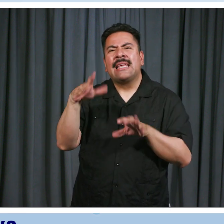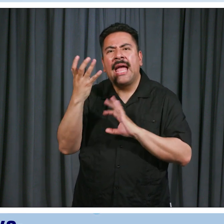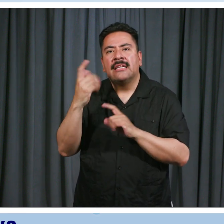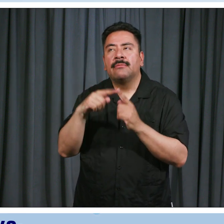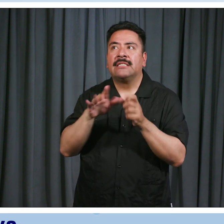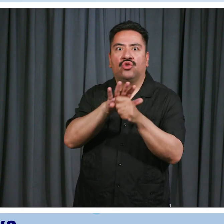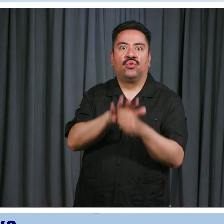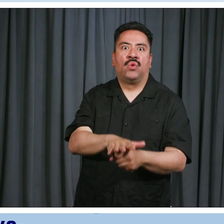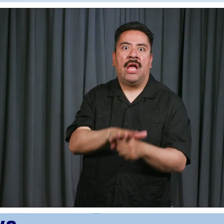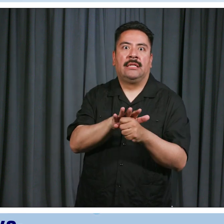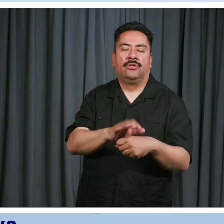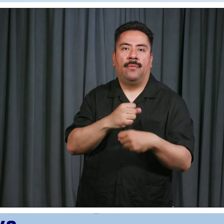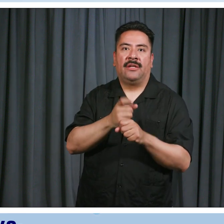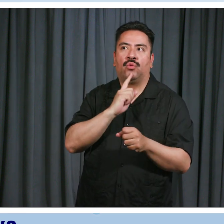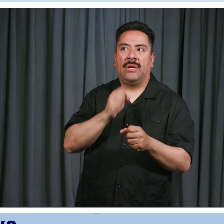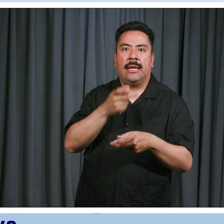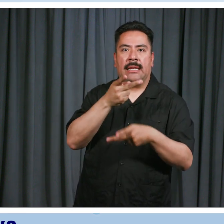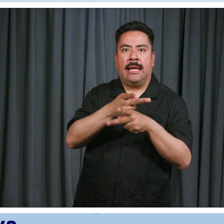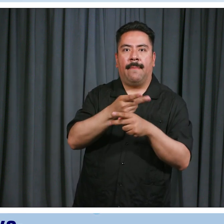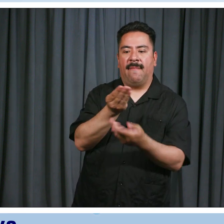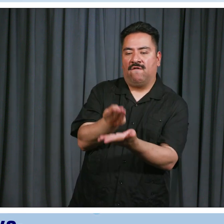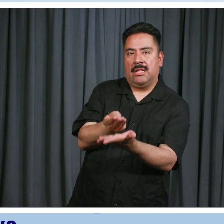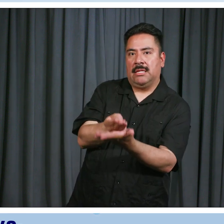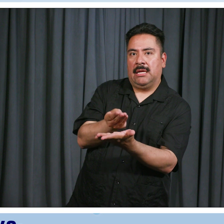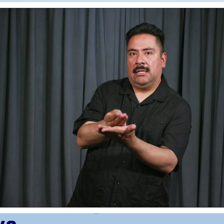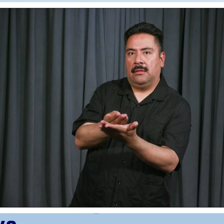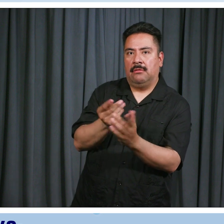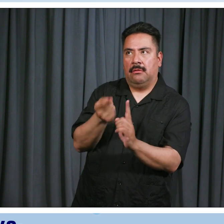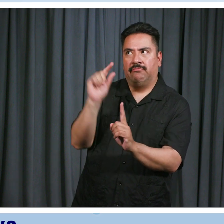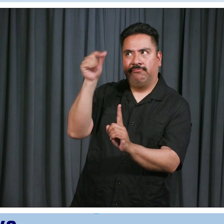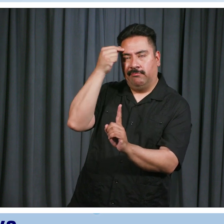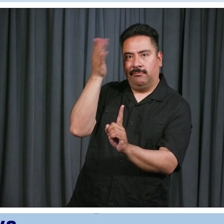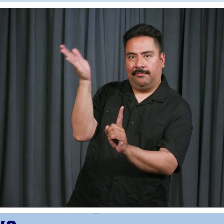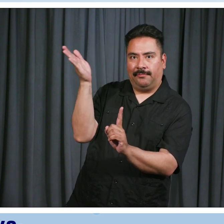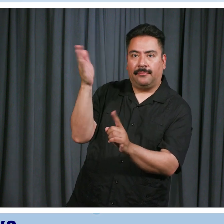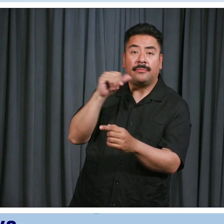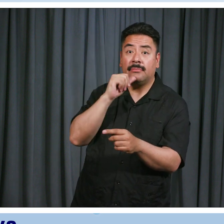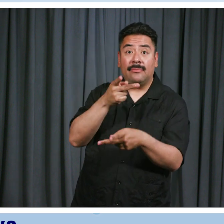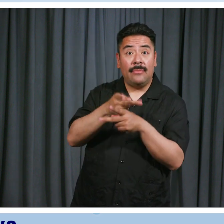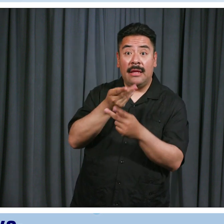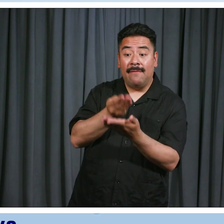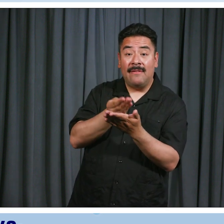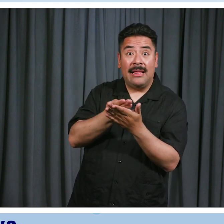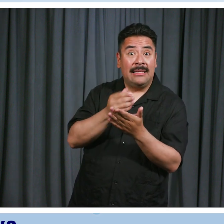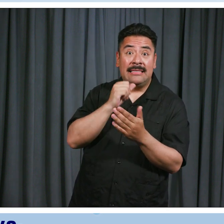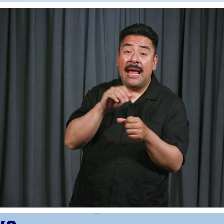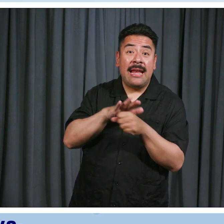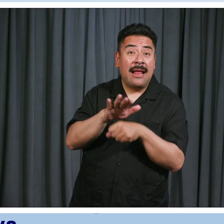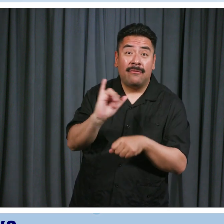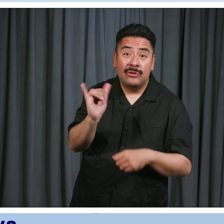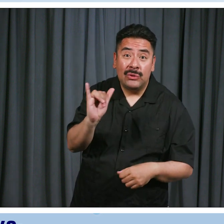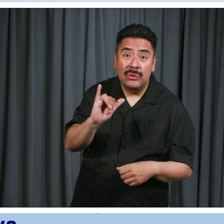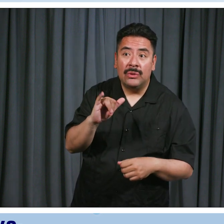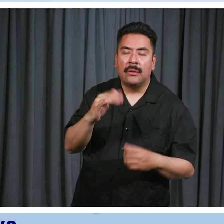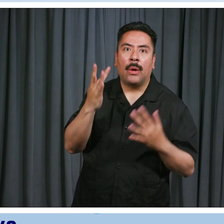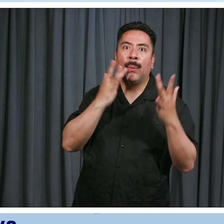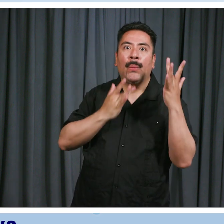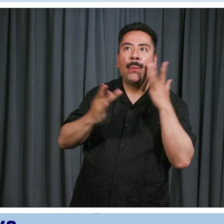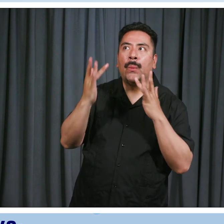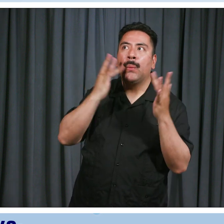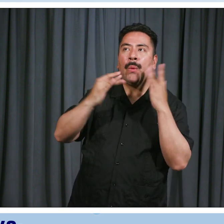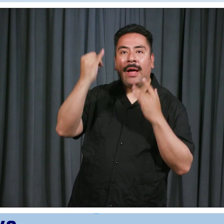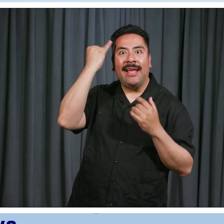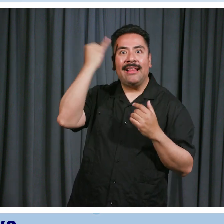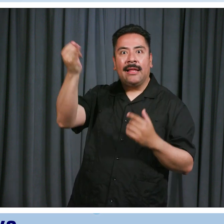to make sure that we can maintain funding. But maintaining funding is not even enough anyway. This scarcity idea that